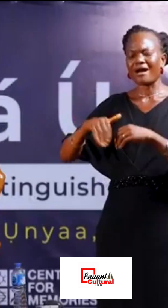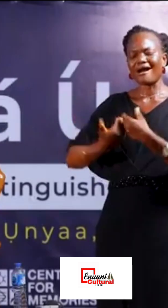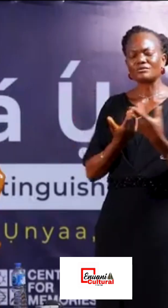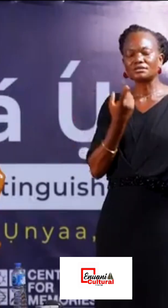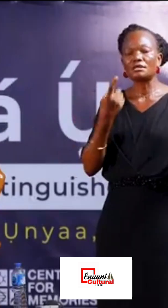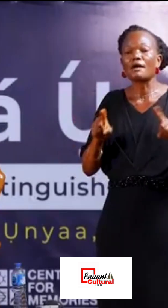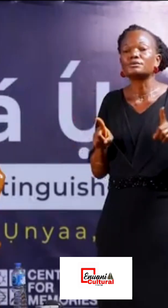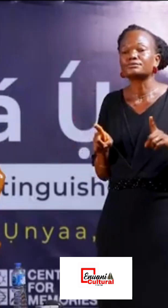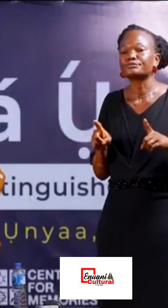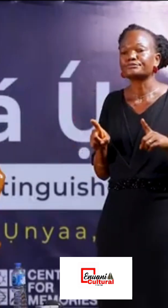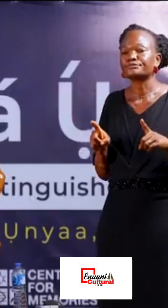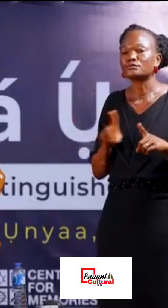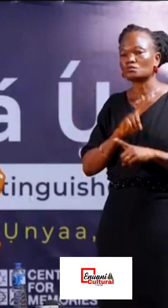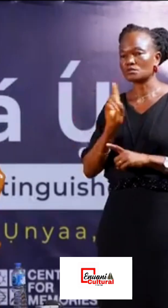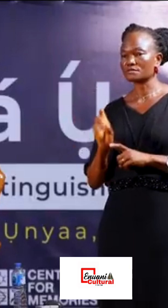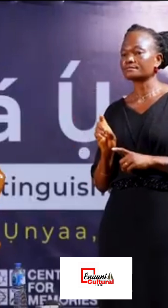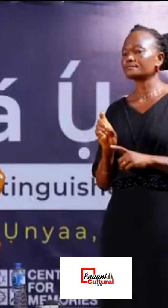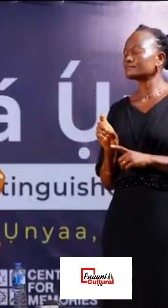happen?